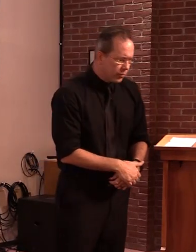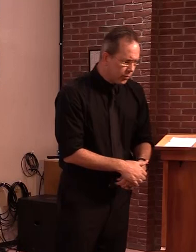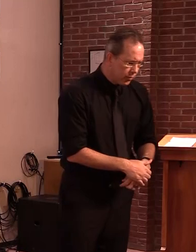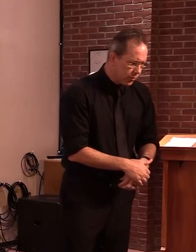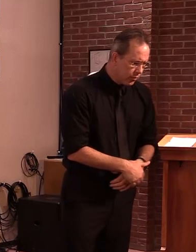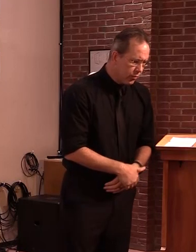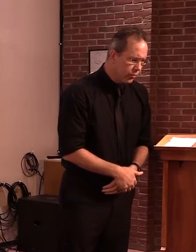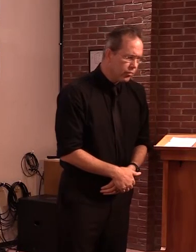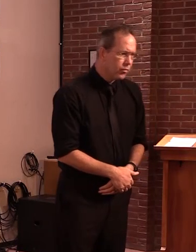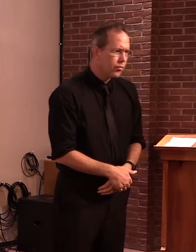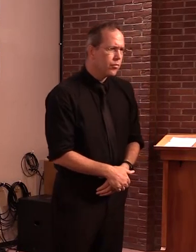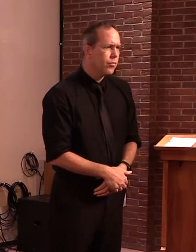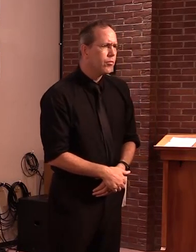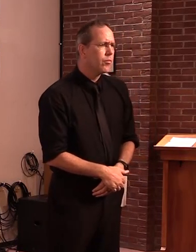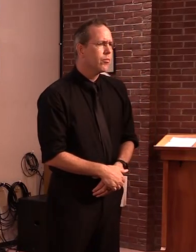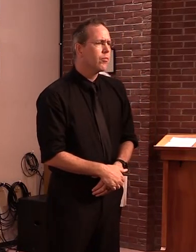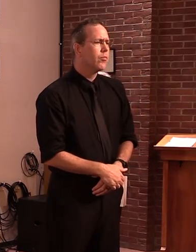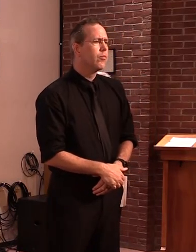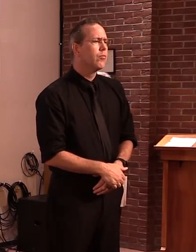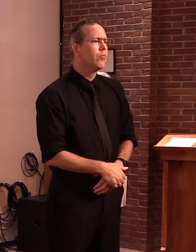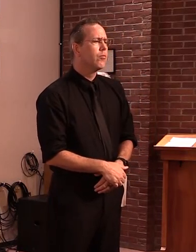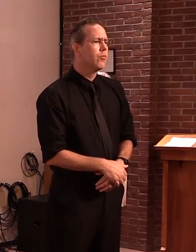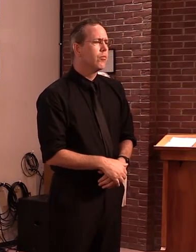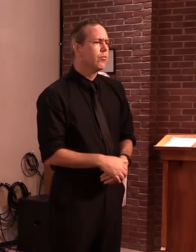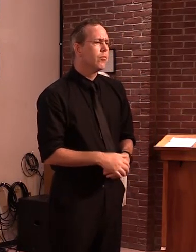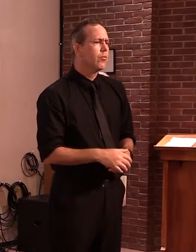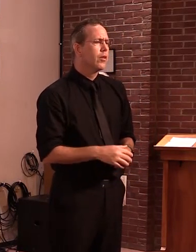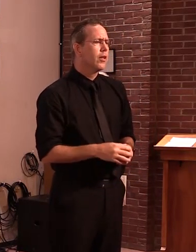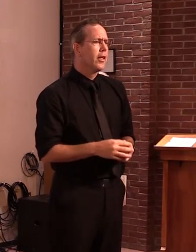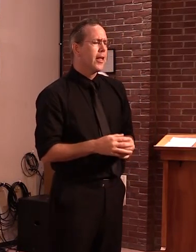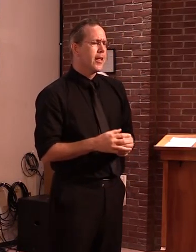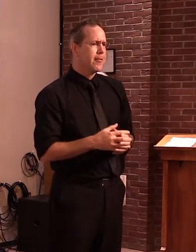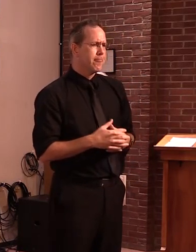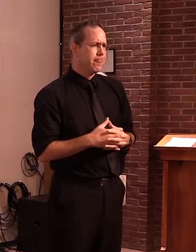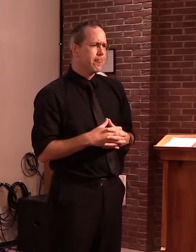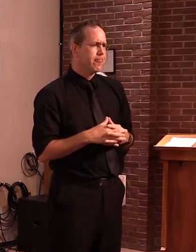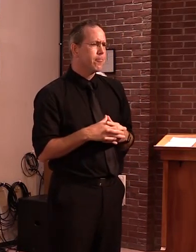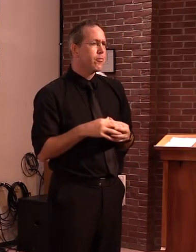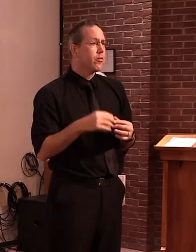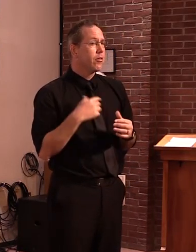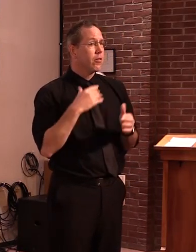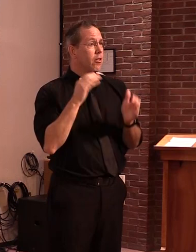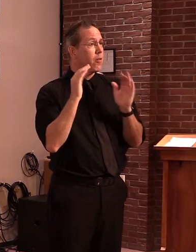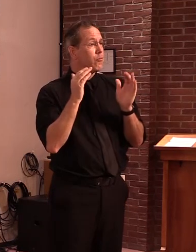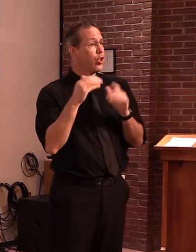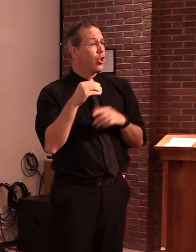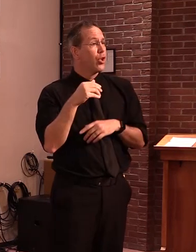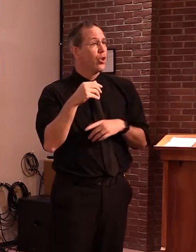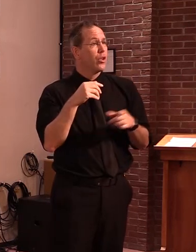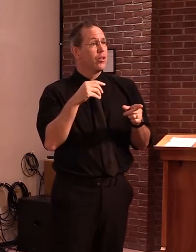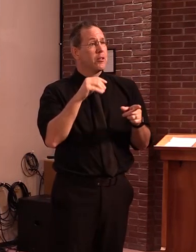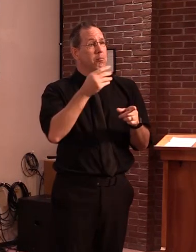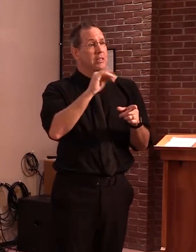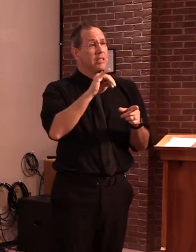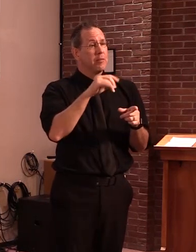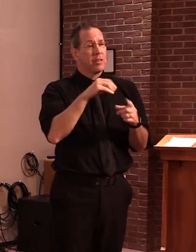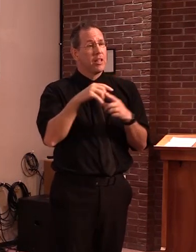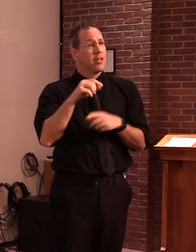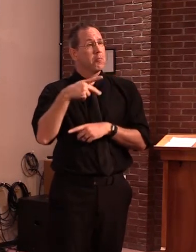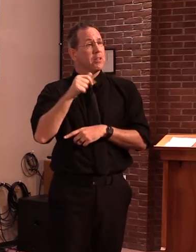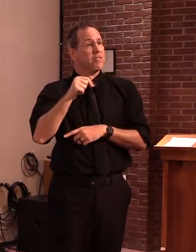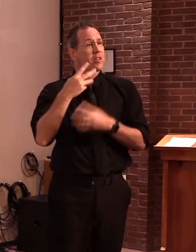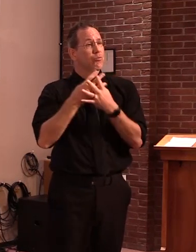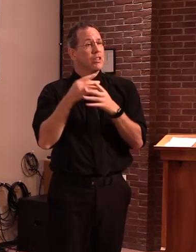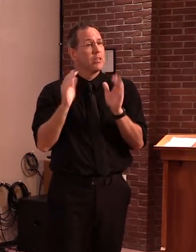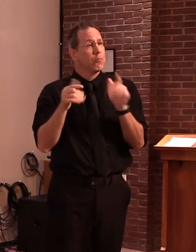had experienced with, in I think it was Pennsylvania, they're doing a much better job than was done before.